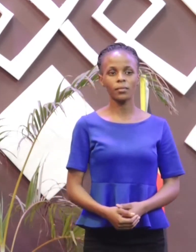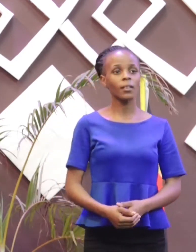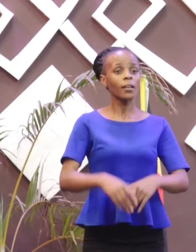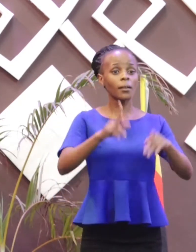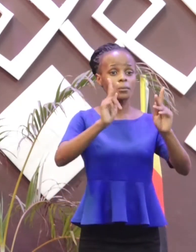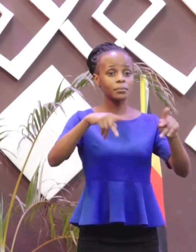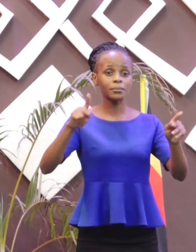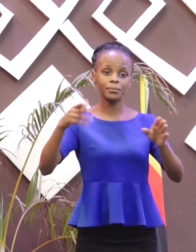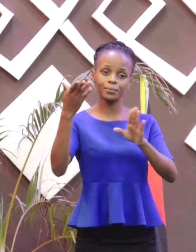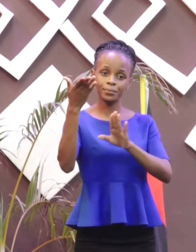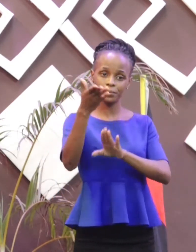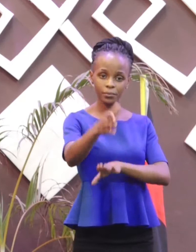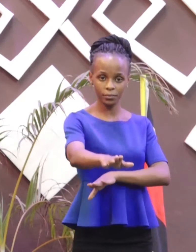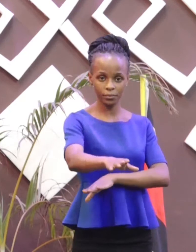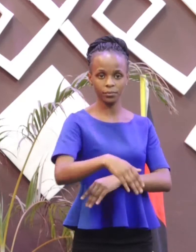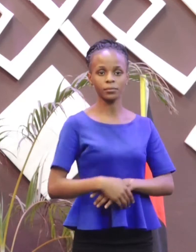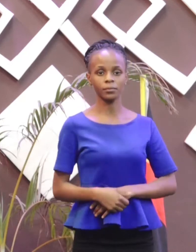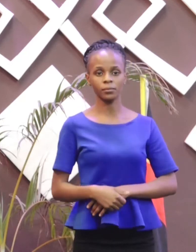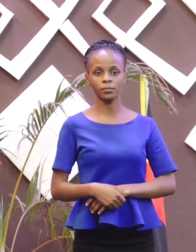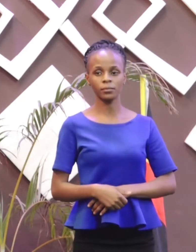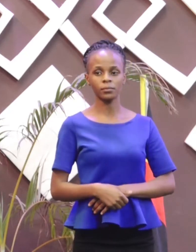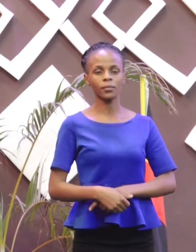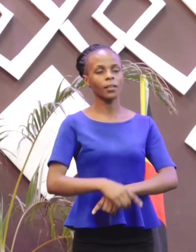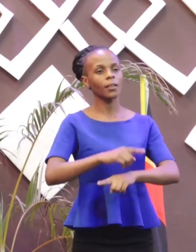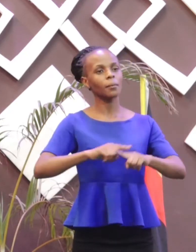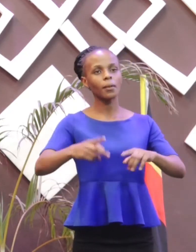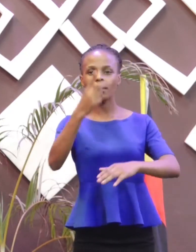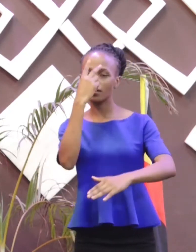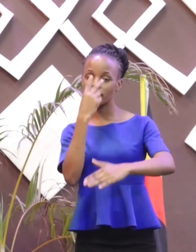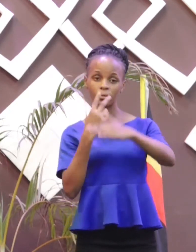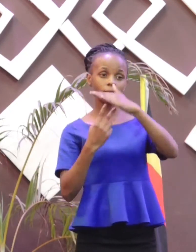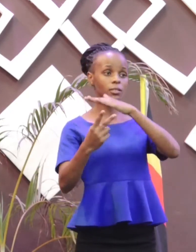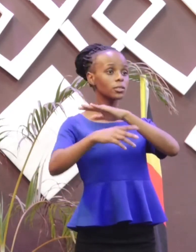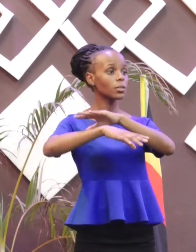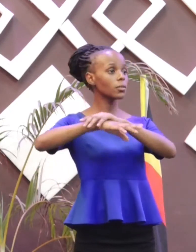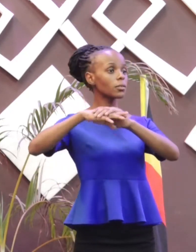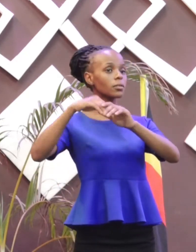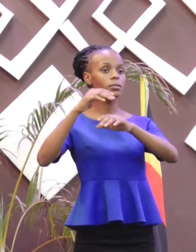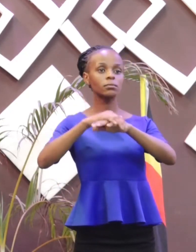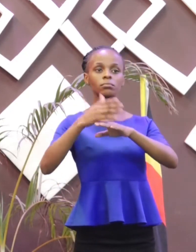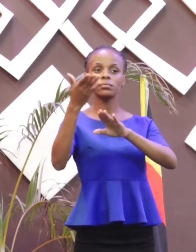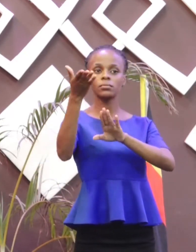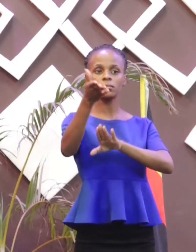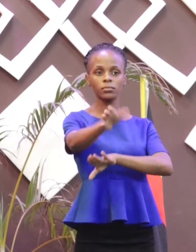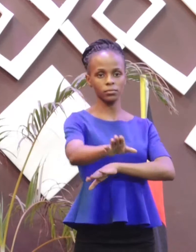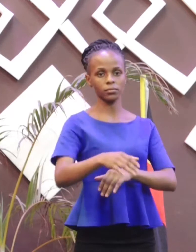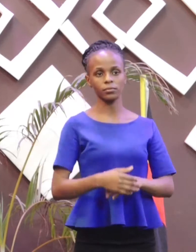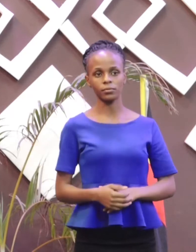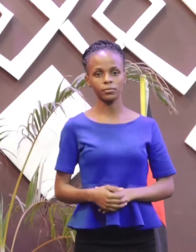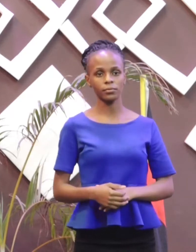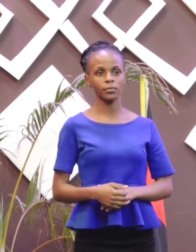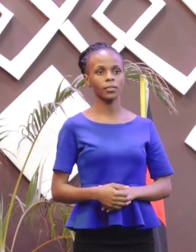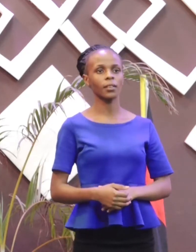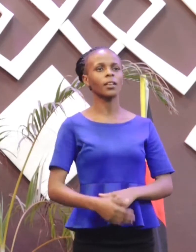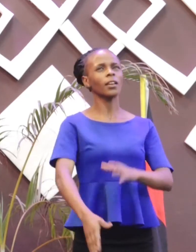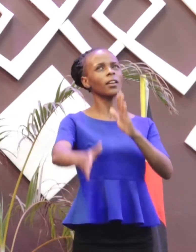People die, abantu bafa, but the vision does not die. Naye okwolesebwa tekufa. The